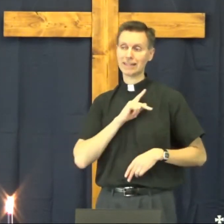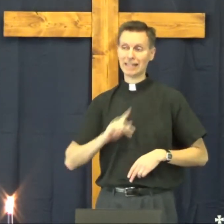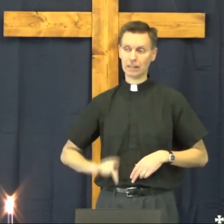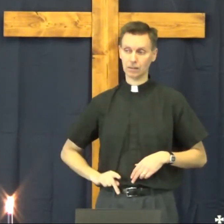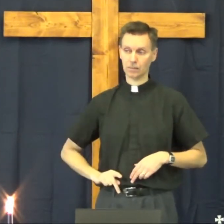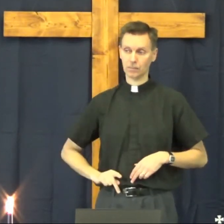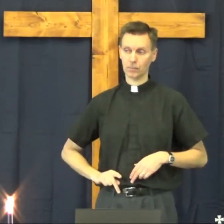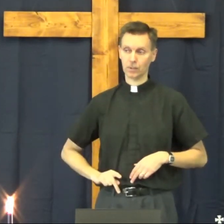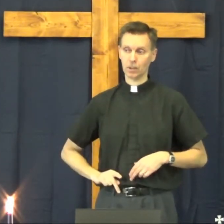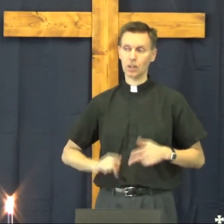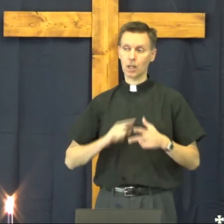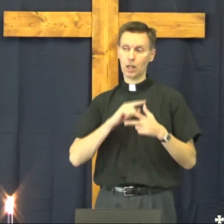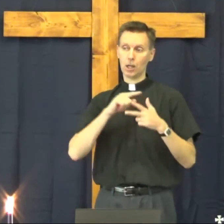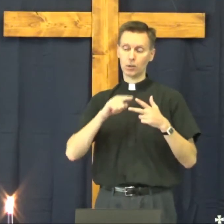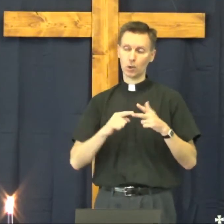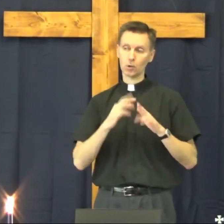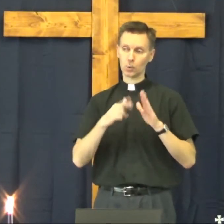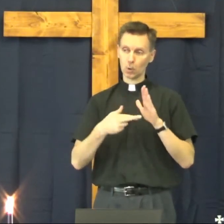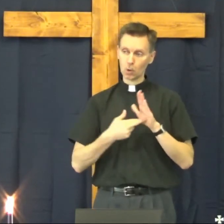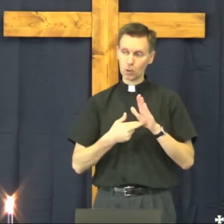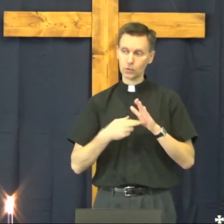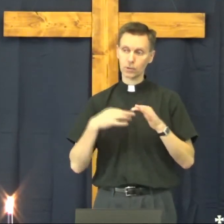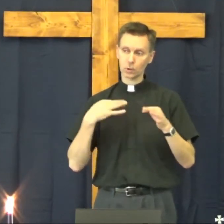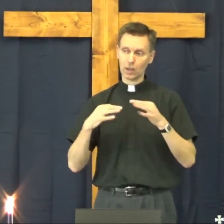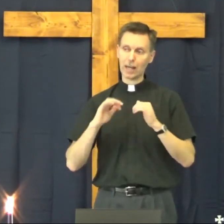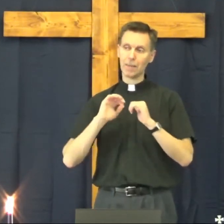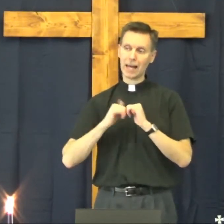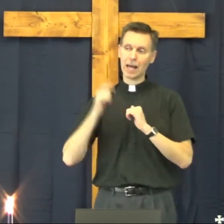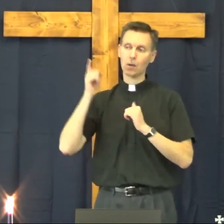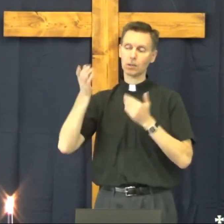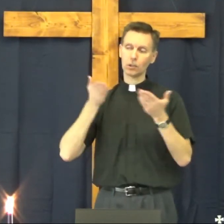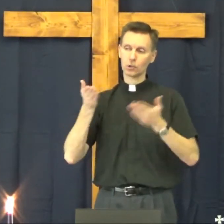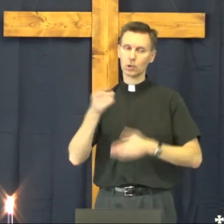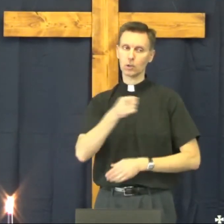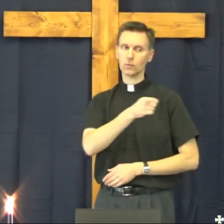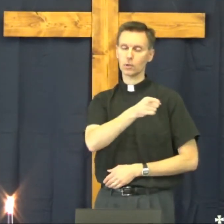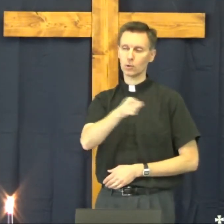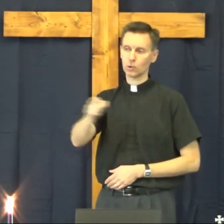king. And those roles describe how he serves.